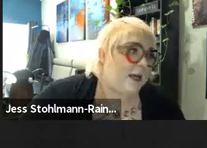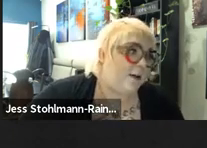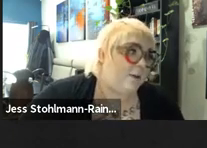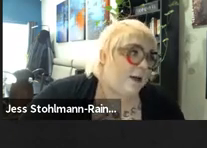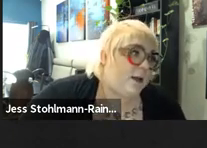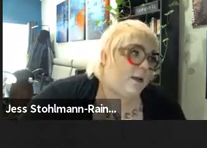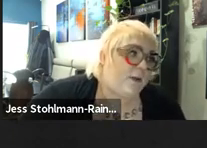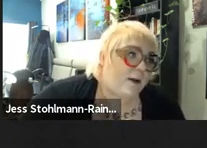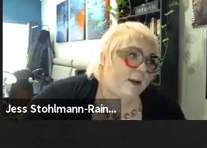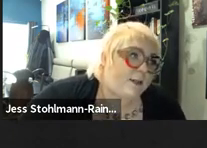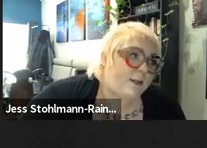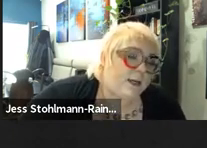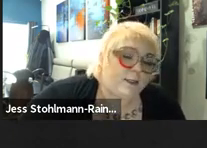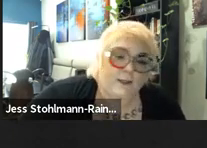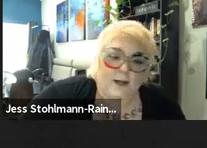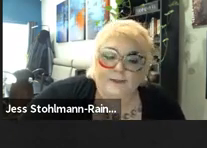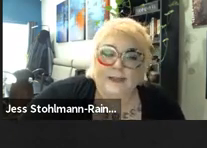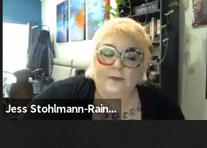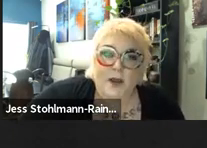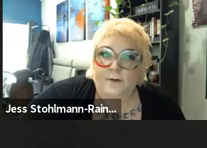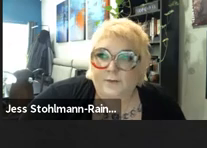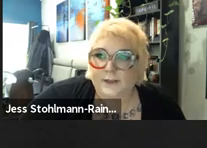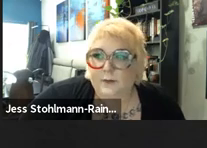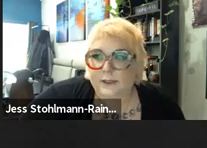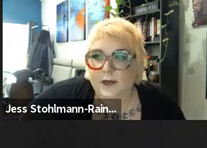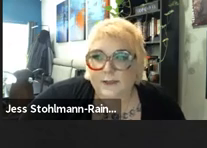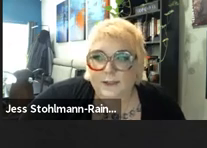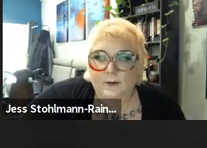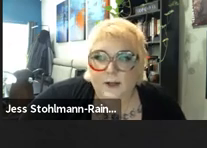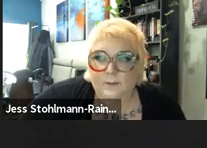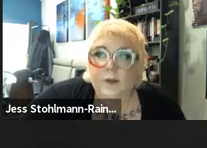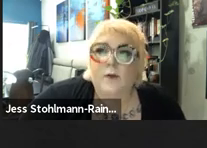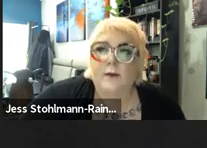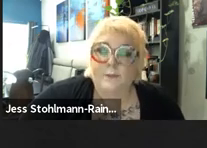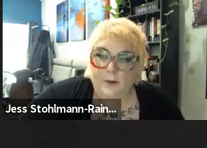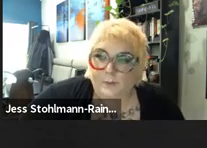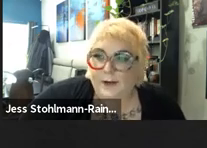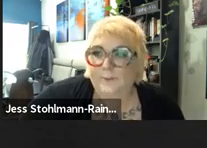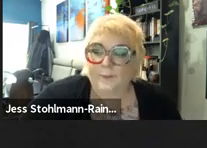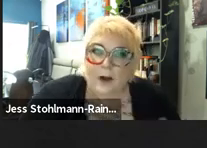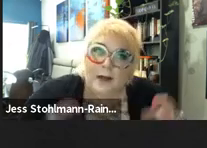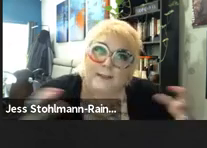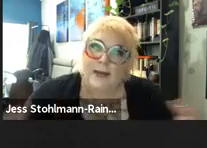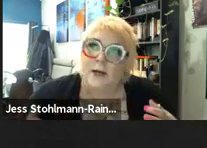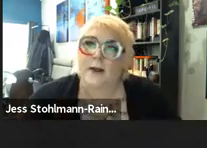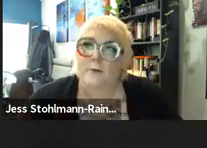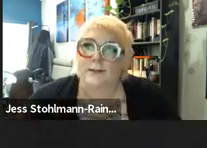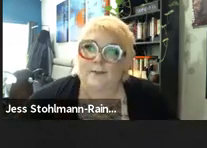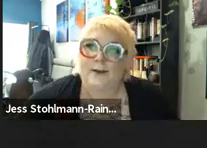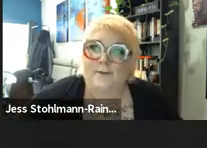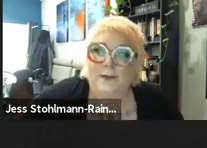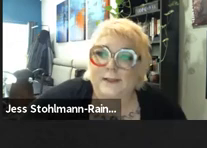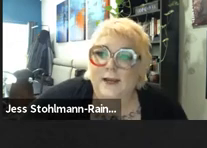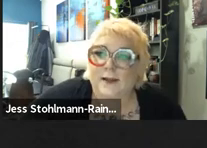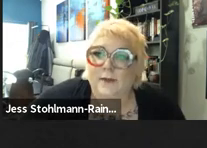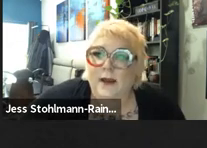able to get to them the environment is um safe enough for someone to go into um we have a pretty broad standard about what